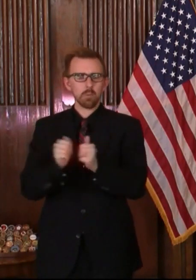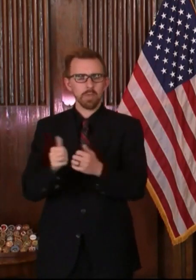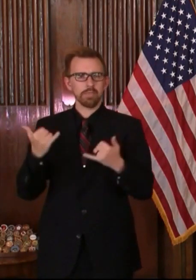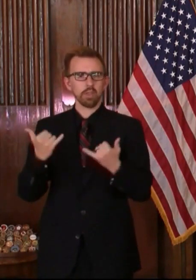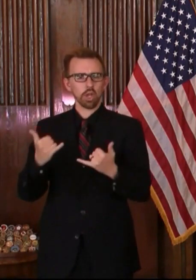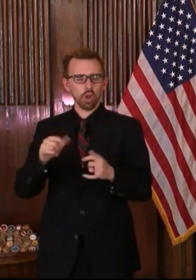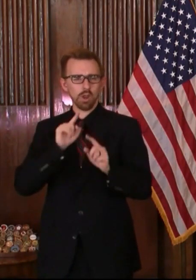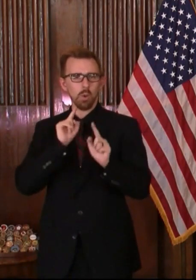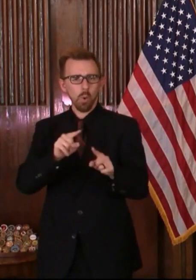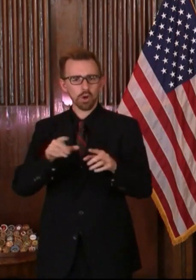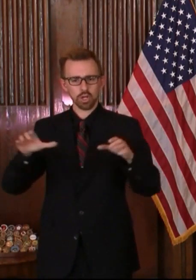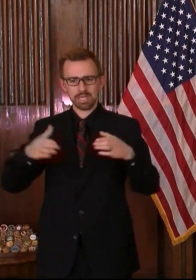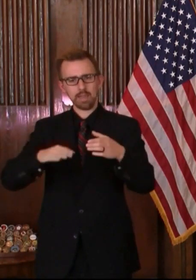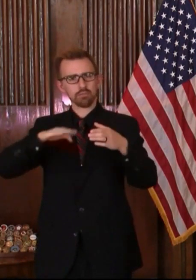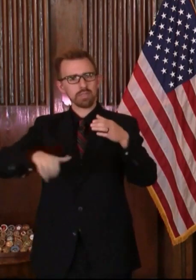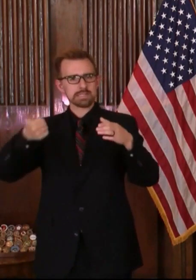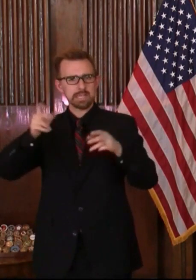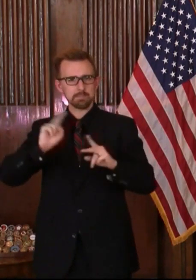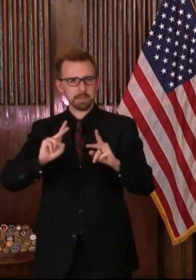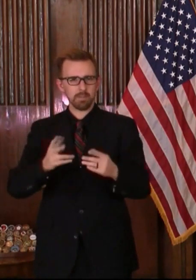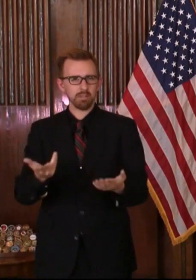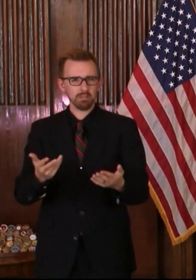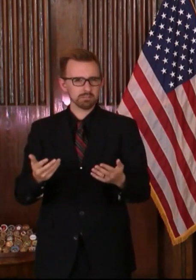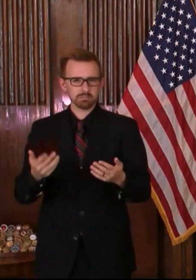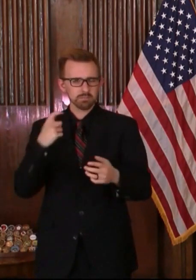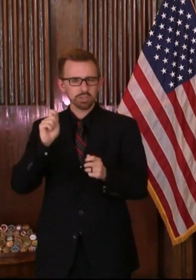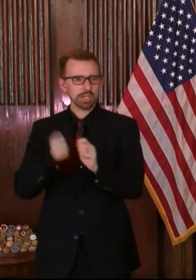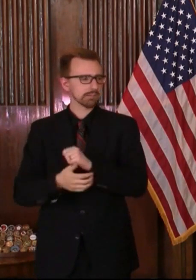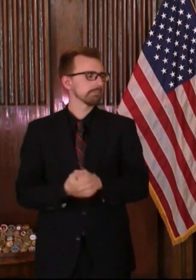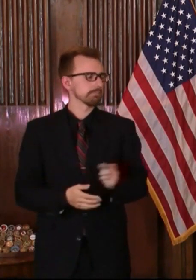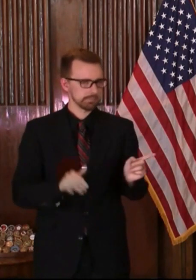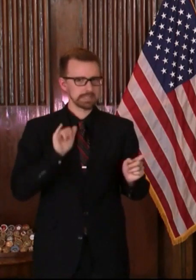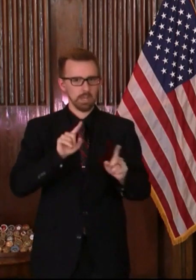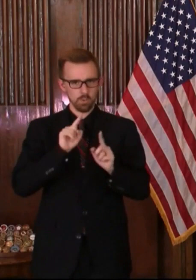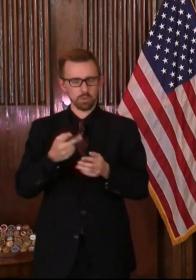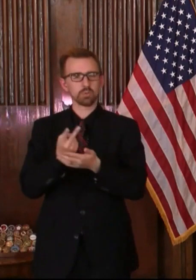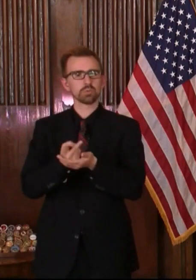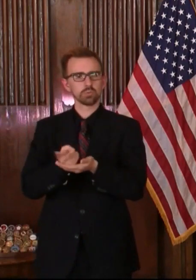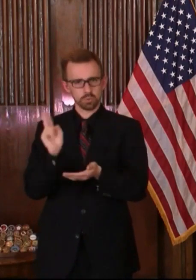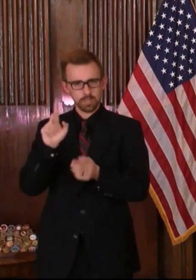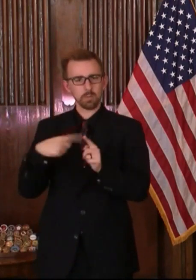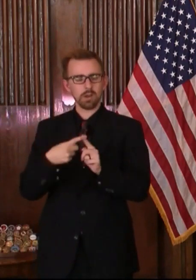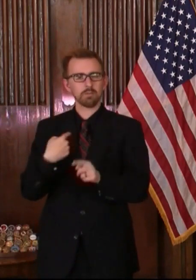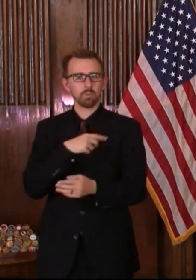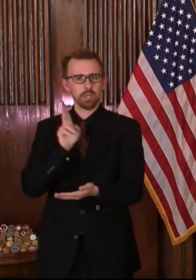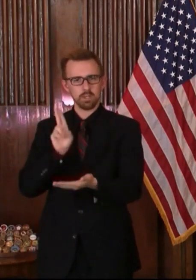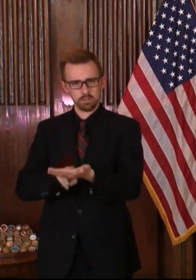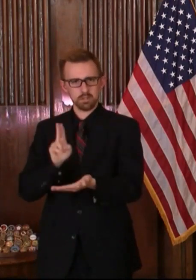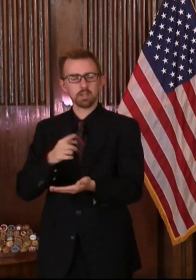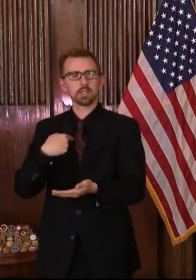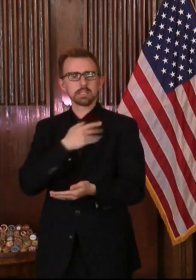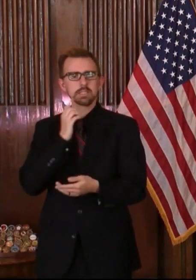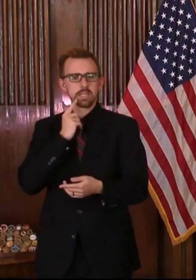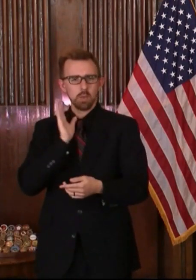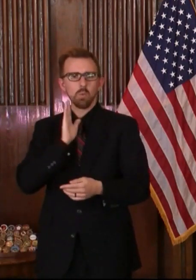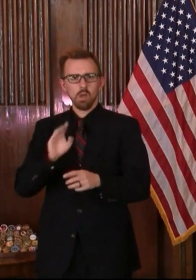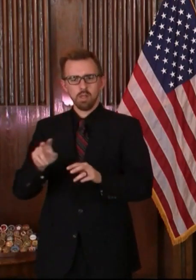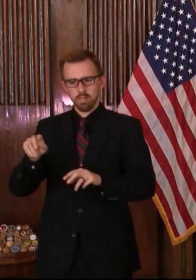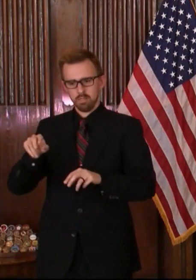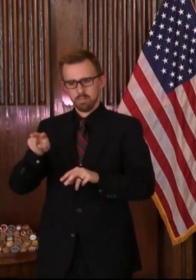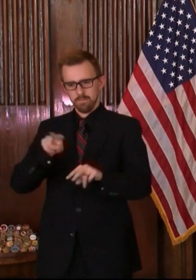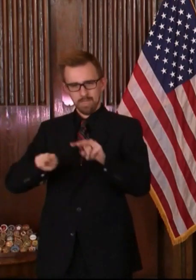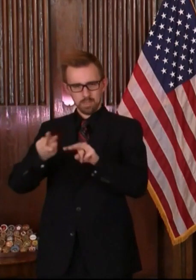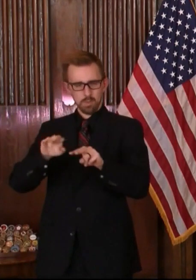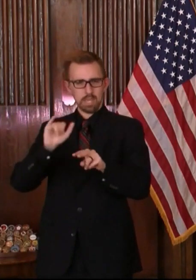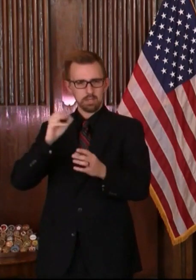keep gatherings at less than 10 people? Yeah, because that order was done 2 weeks ago. When we did that order, we said we would evaluate that at the end